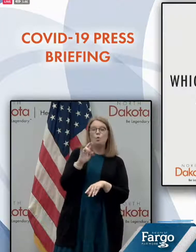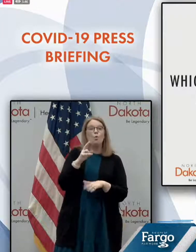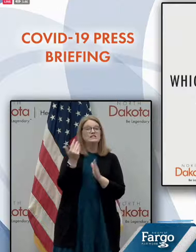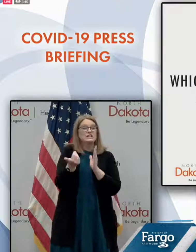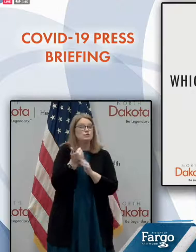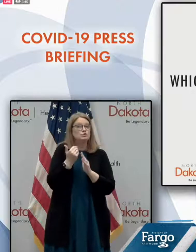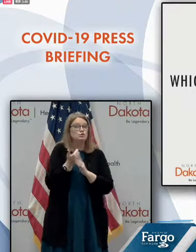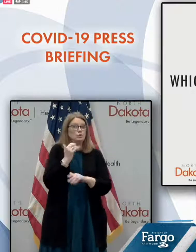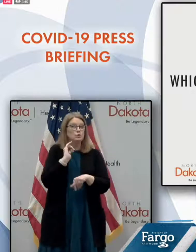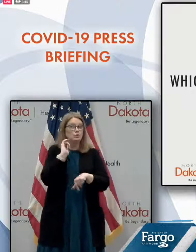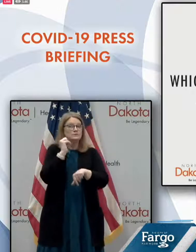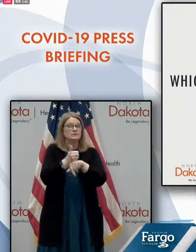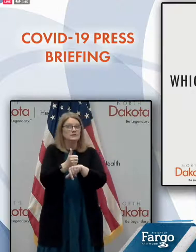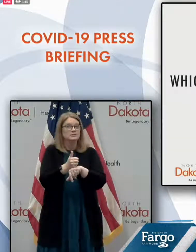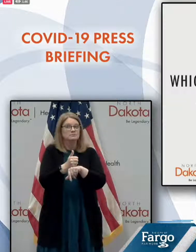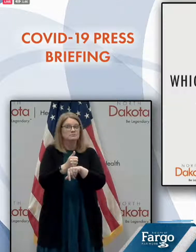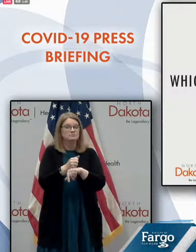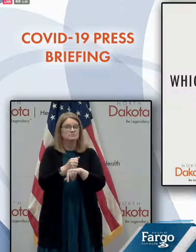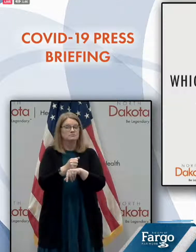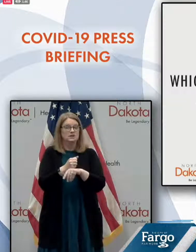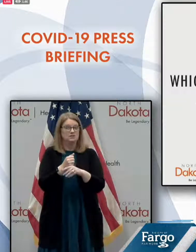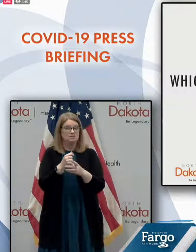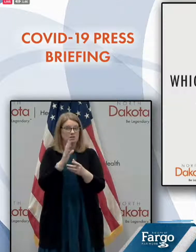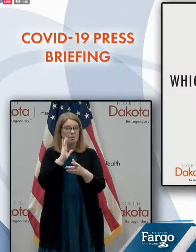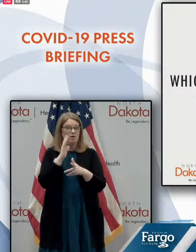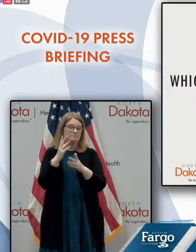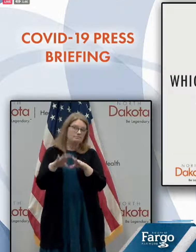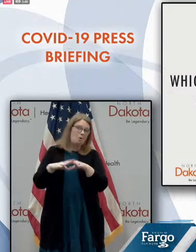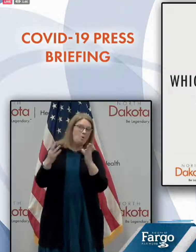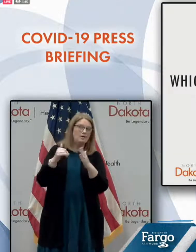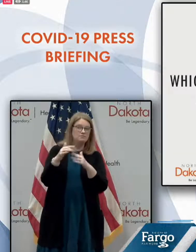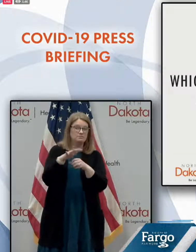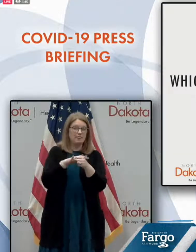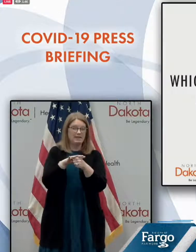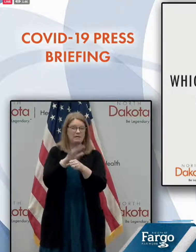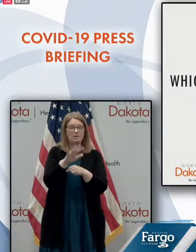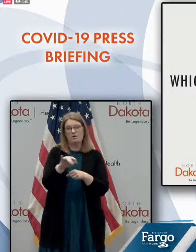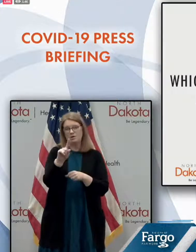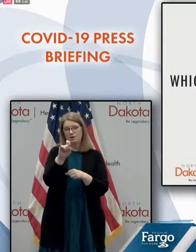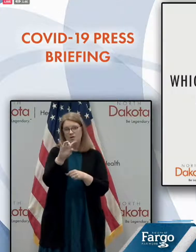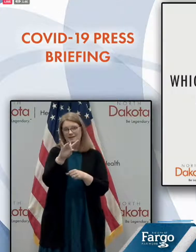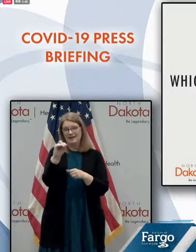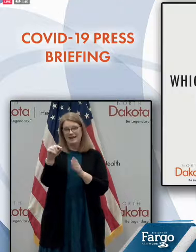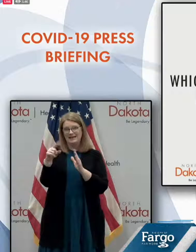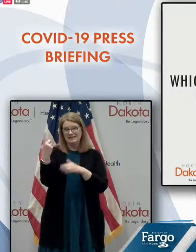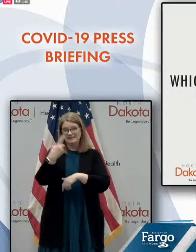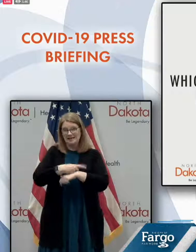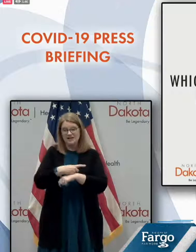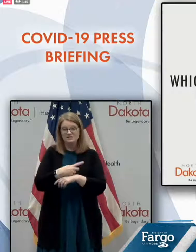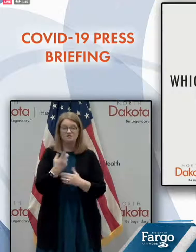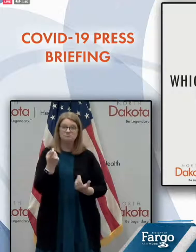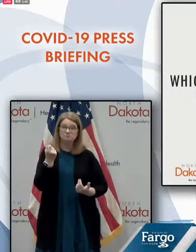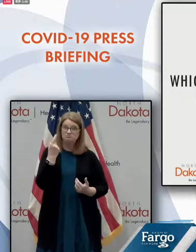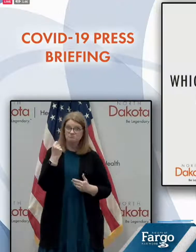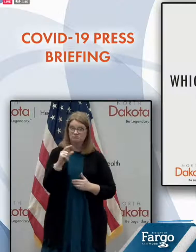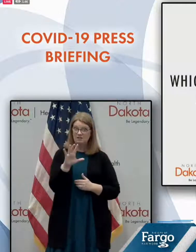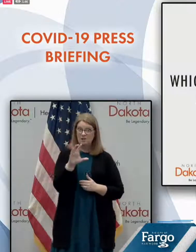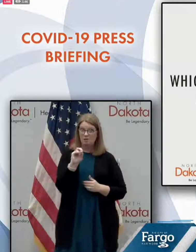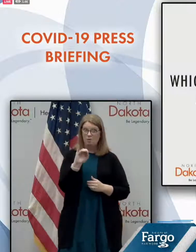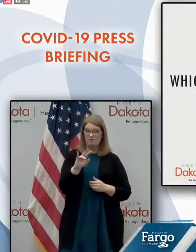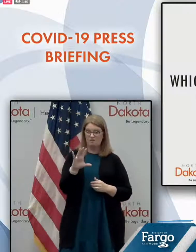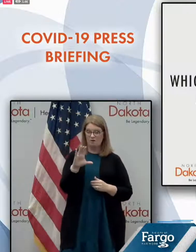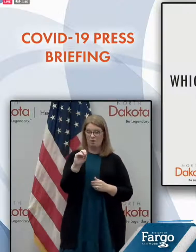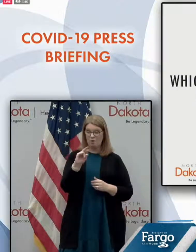startup projected to be viable within 180 days, and can demonstrate a negative financial impact caused by